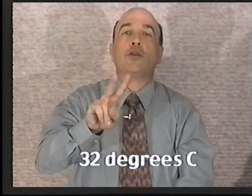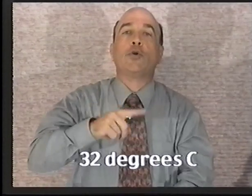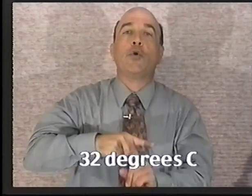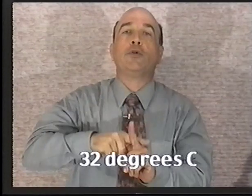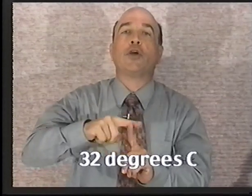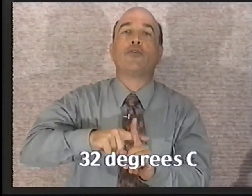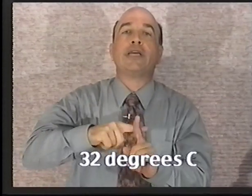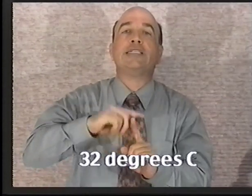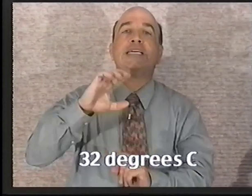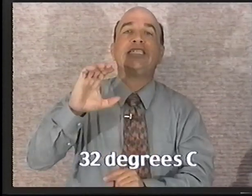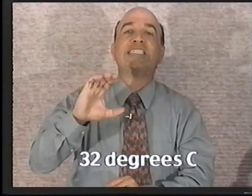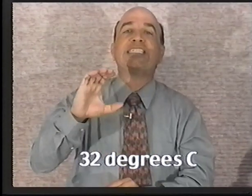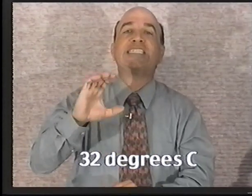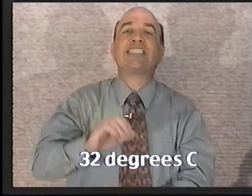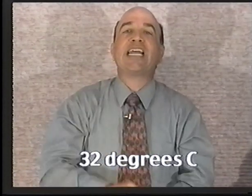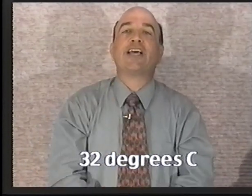32 degrees centigrade.